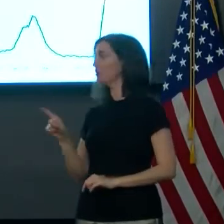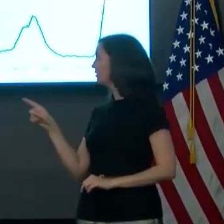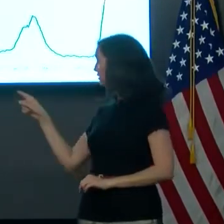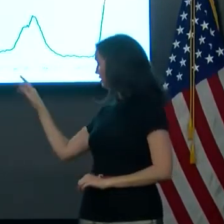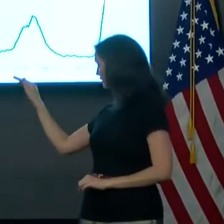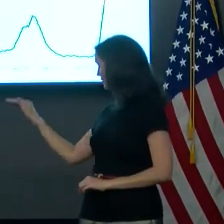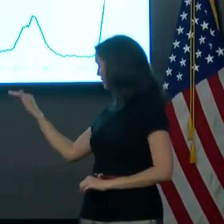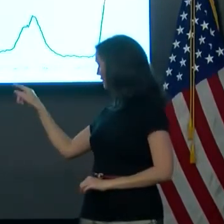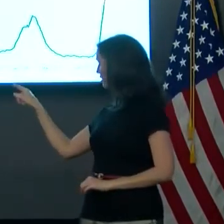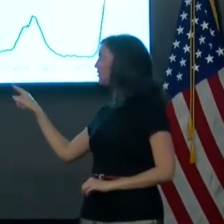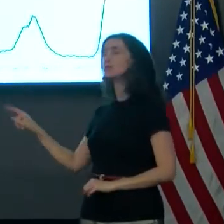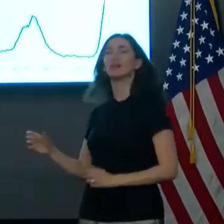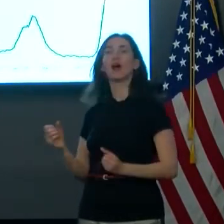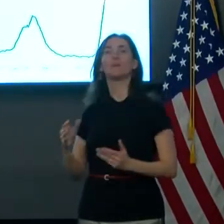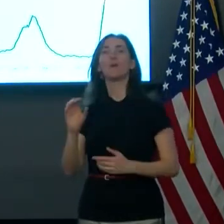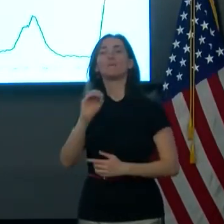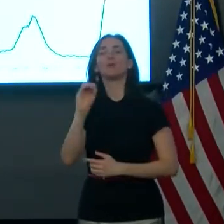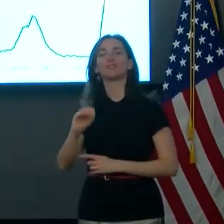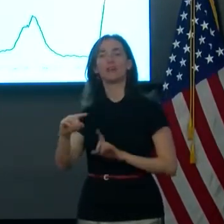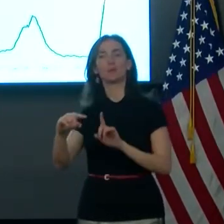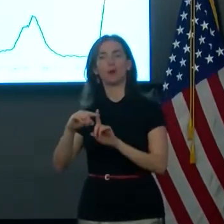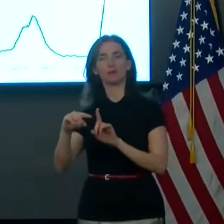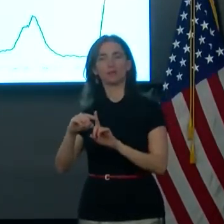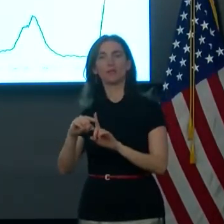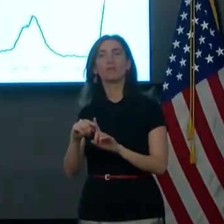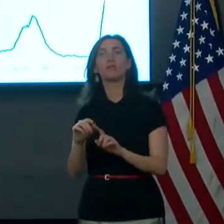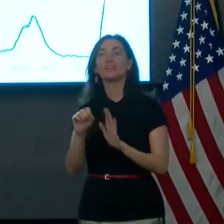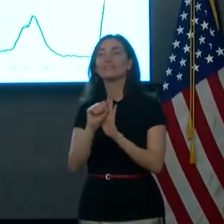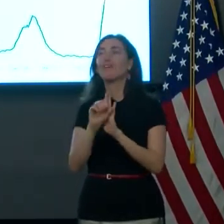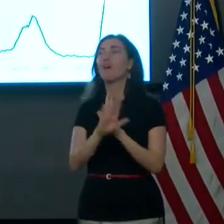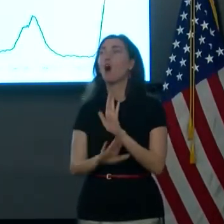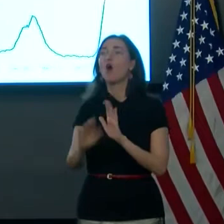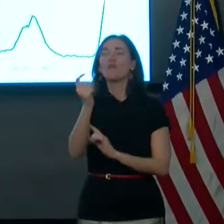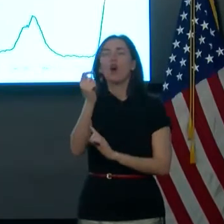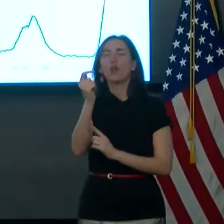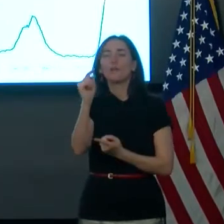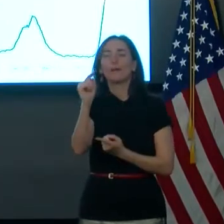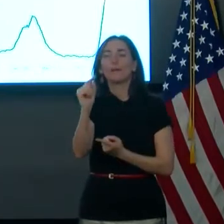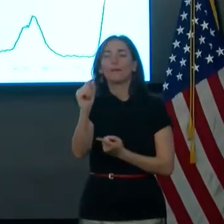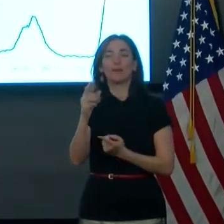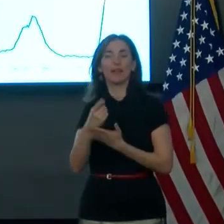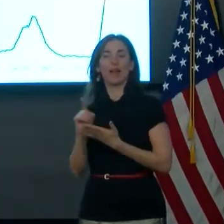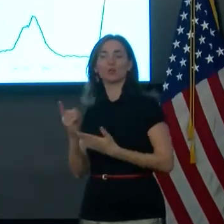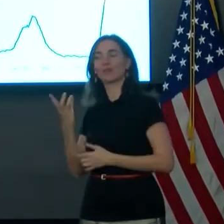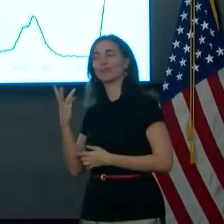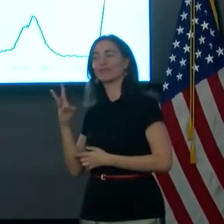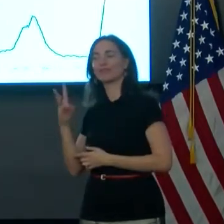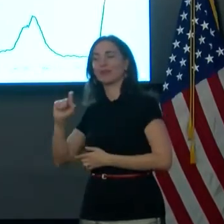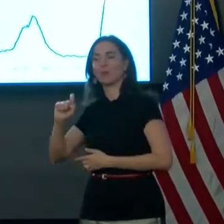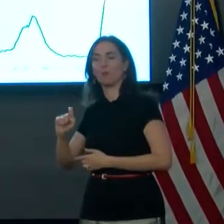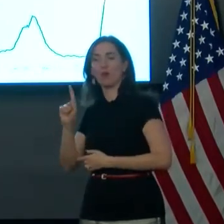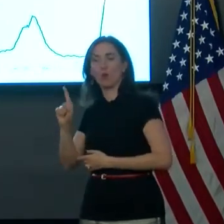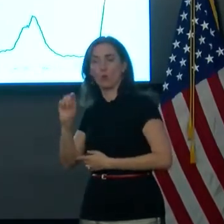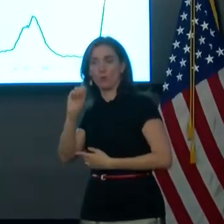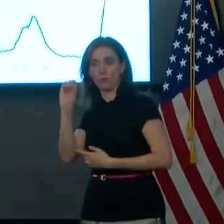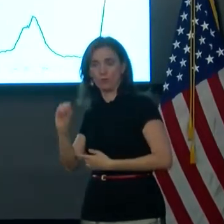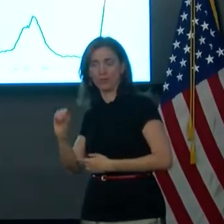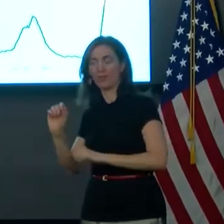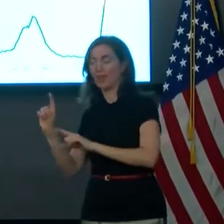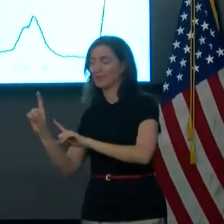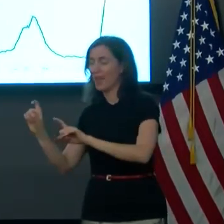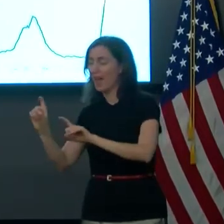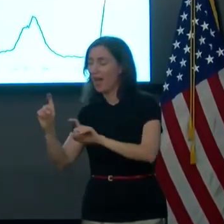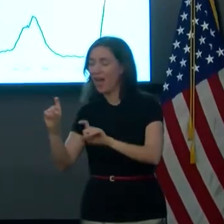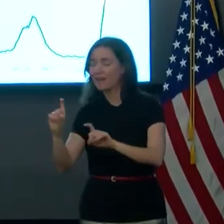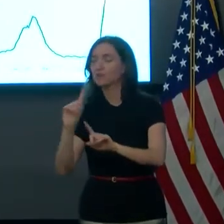We did go down just a little bit this week in statewide percent positivity. Last week, we were at 16.1% of all tests being conducted coming